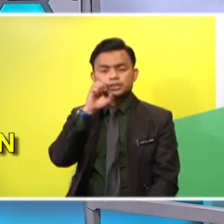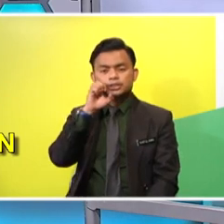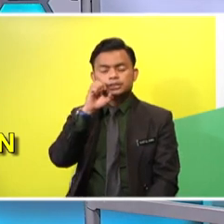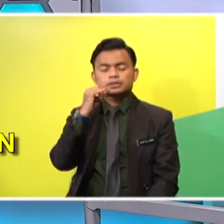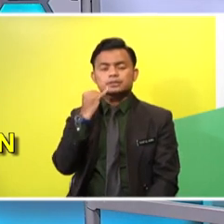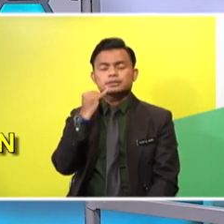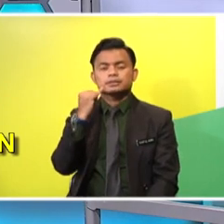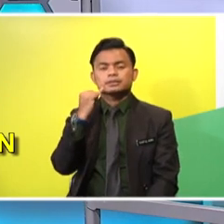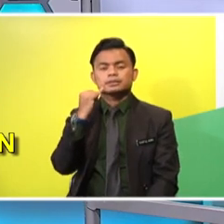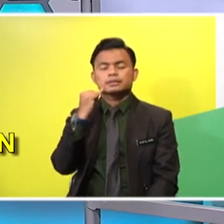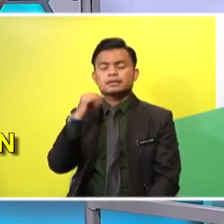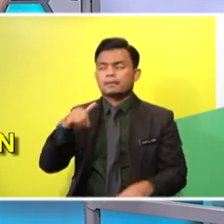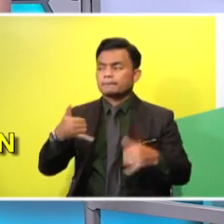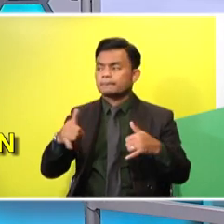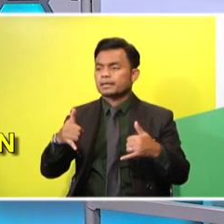playing